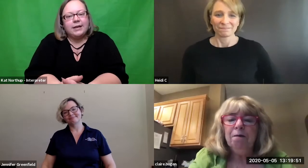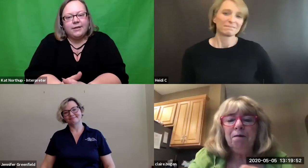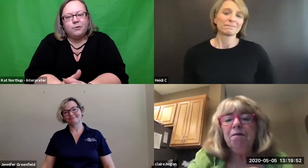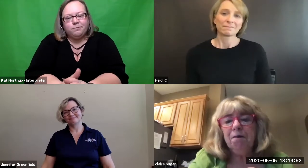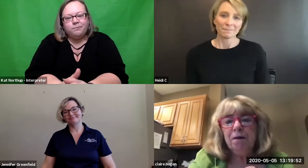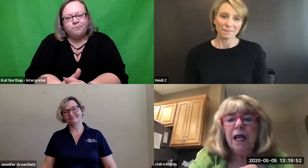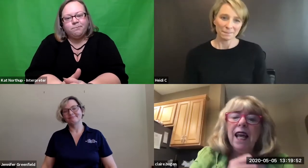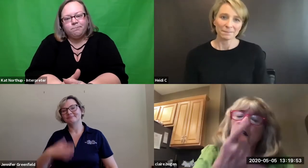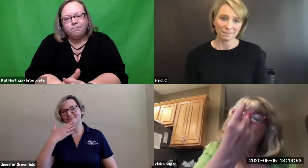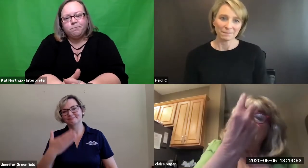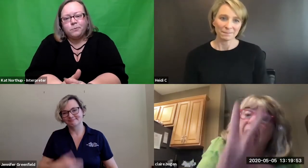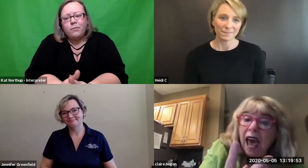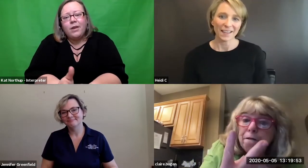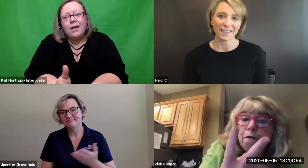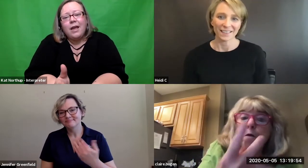So we're getting there.